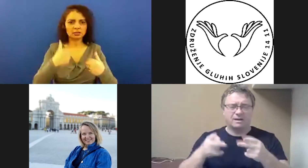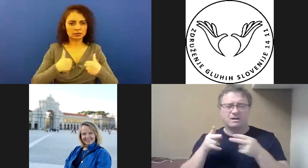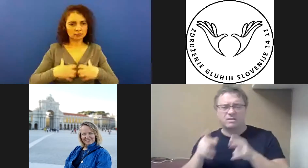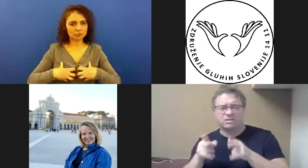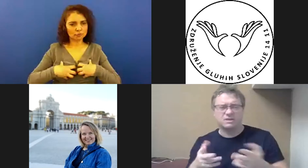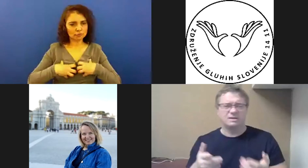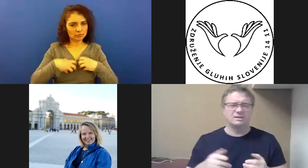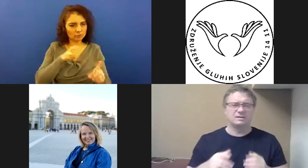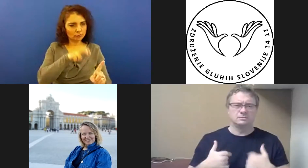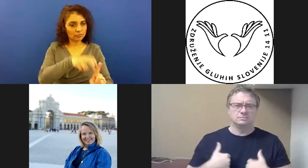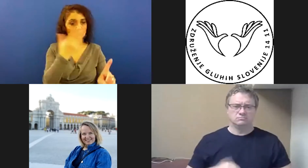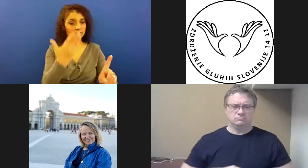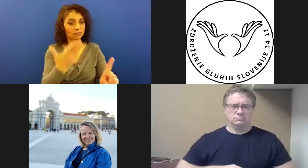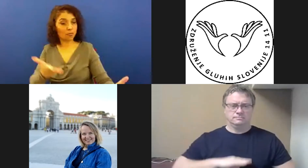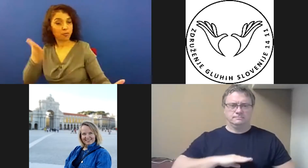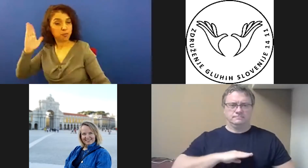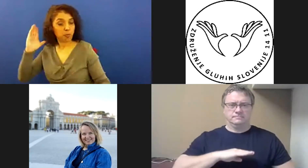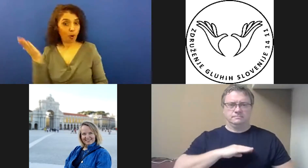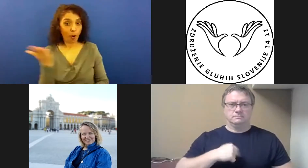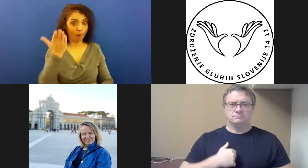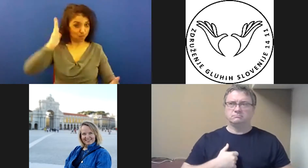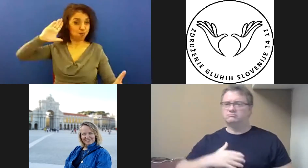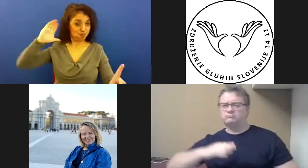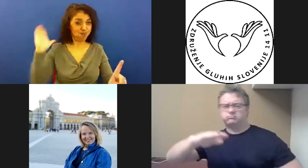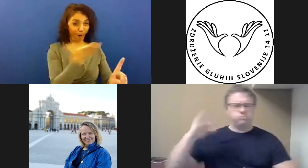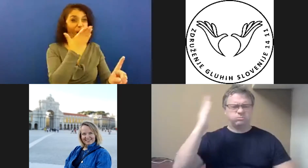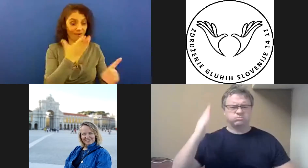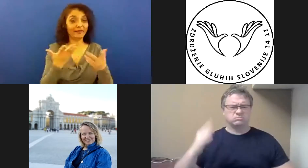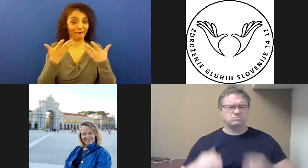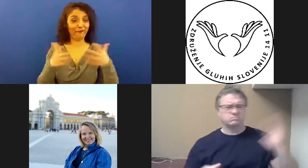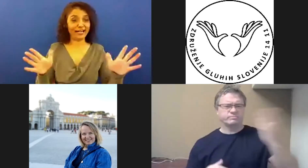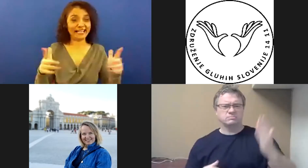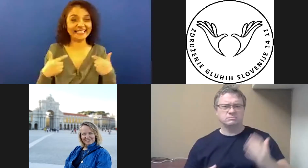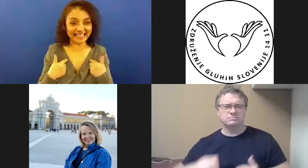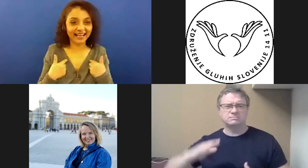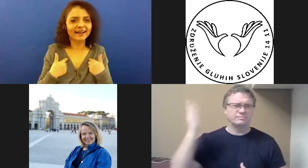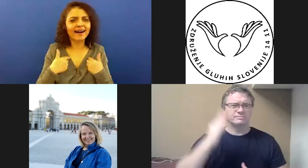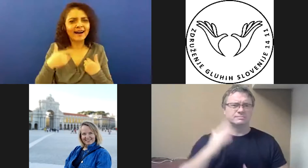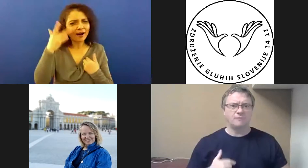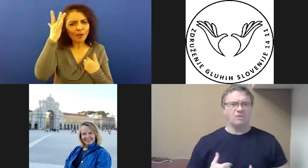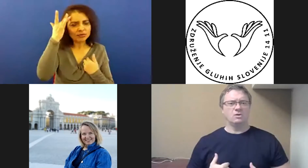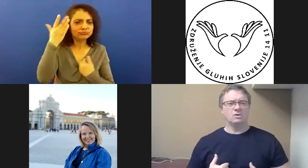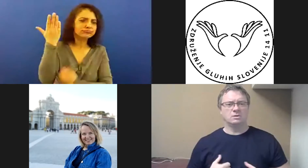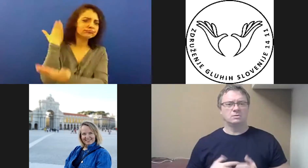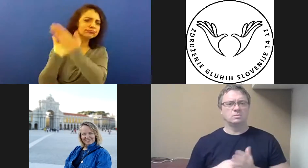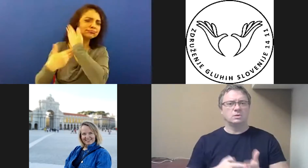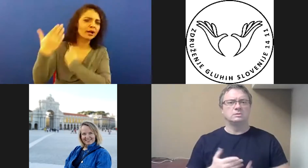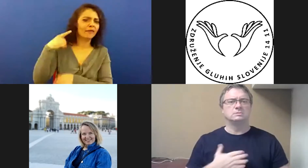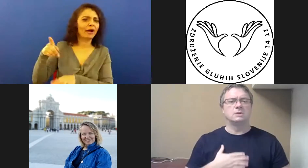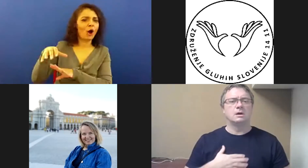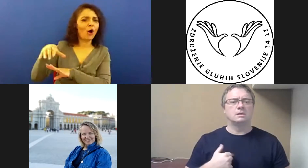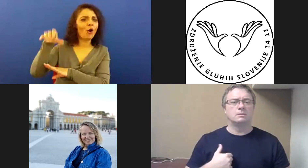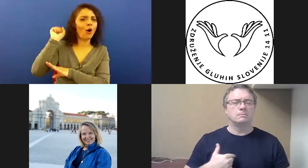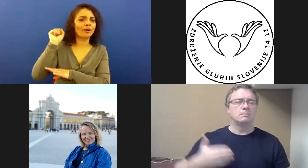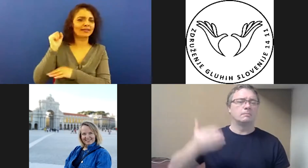adults alike bullied me, like, you're a Roma. So, poof, I hit the first child who bullied